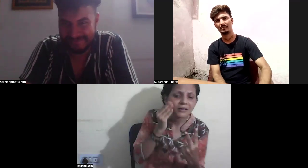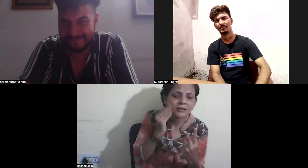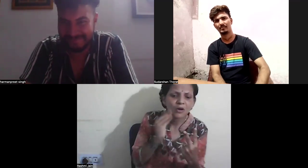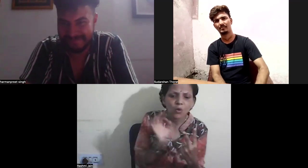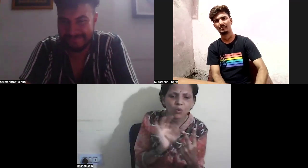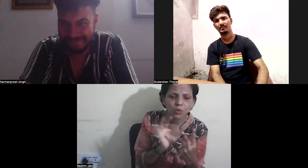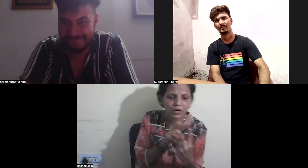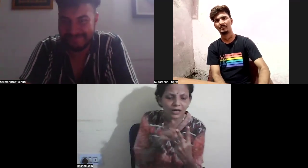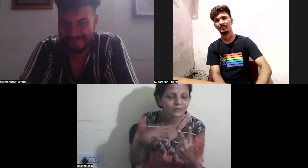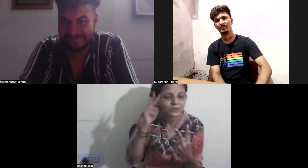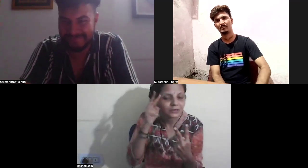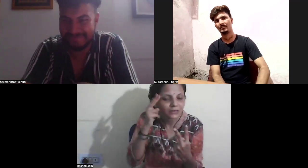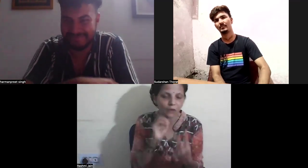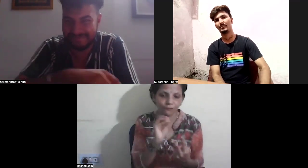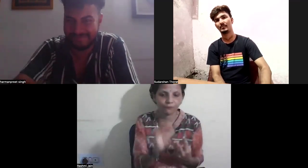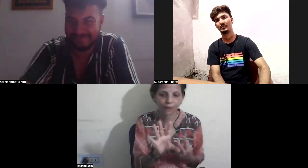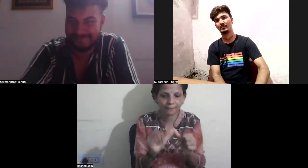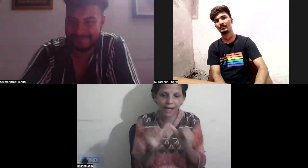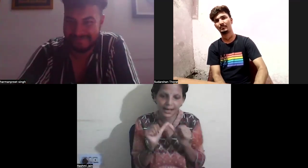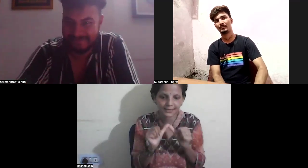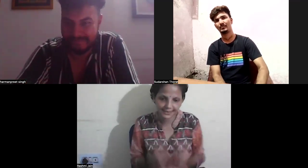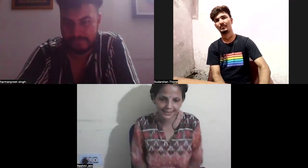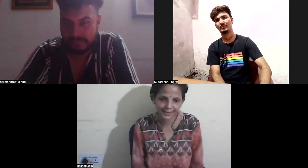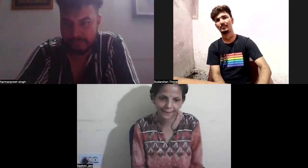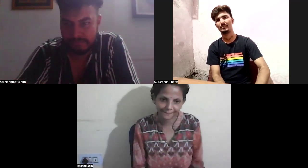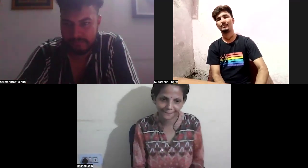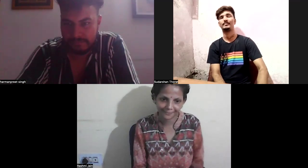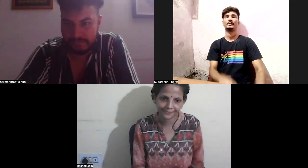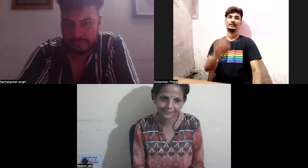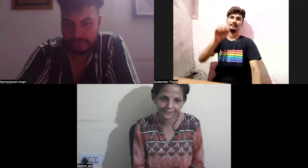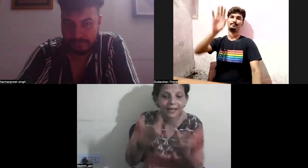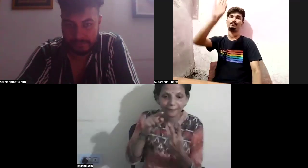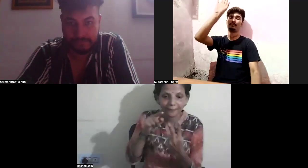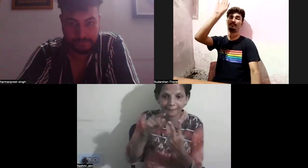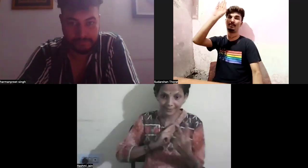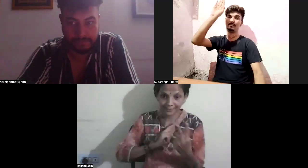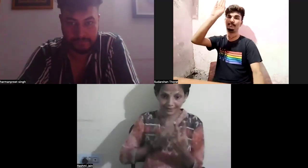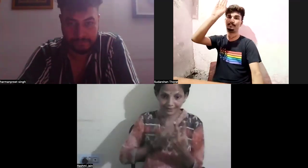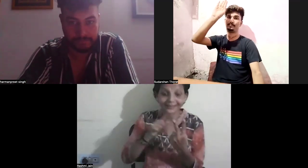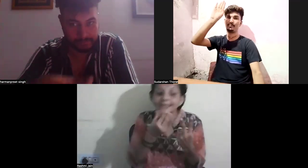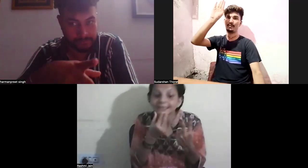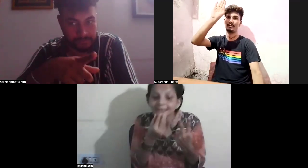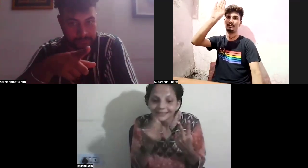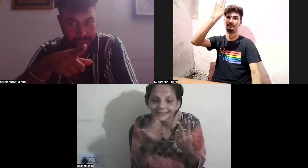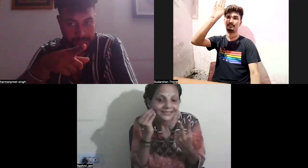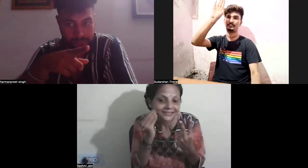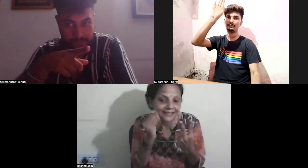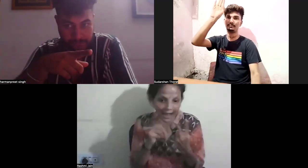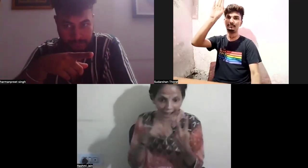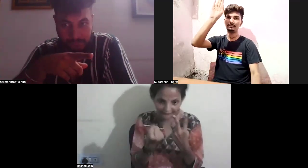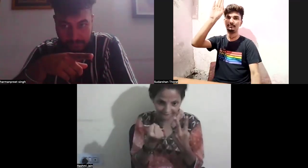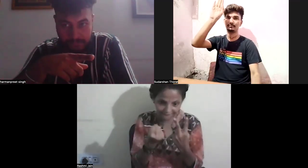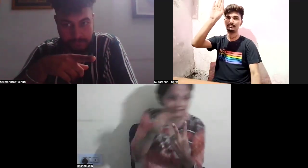So, for example, there are two people who both are transgender, okay? So, one person is having